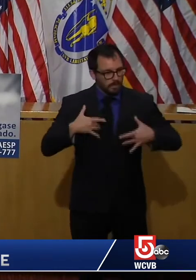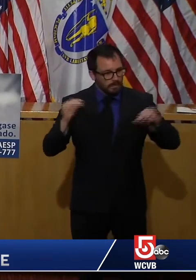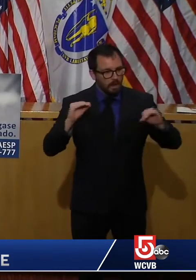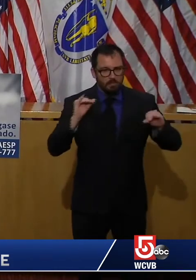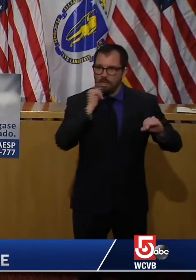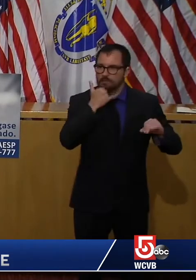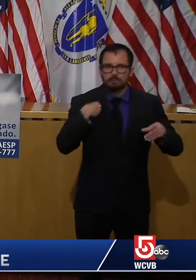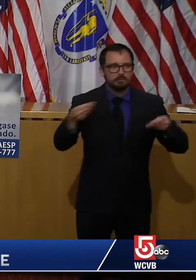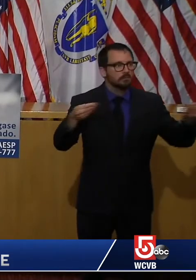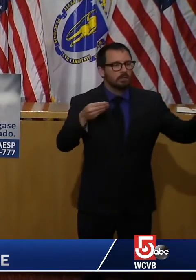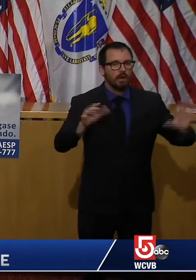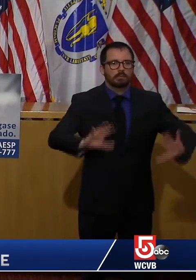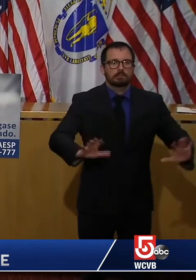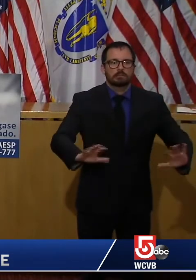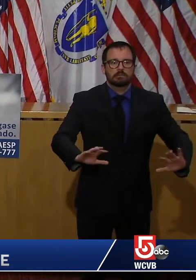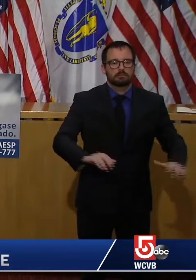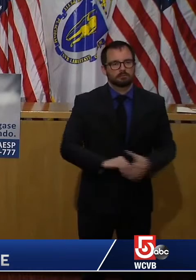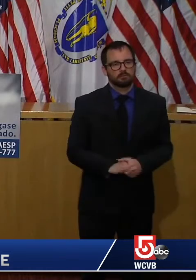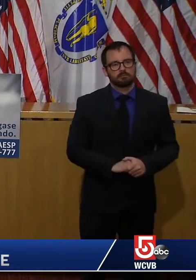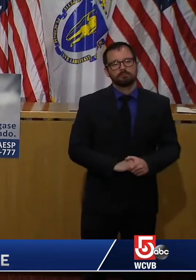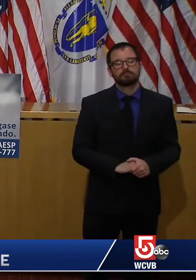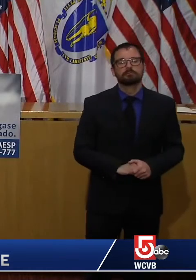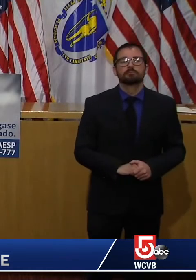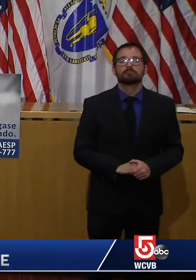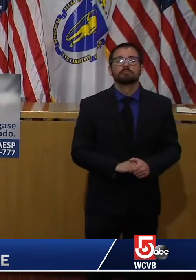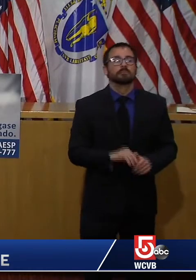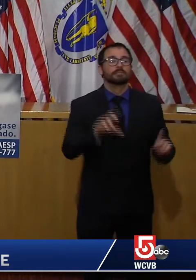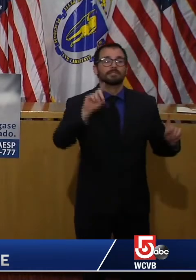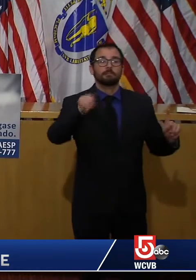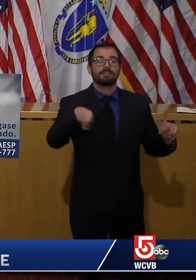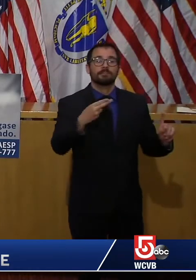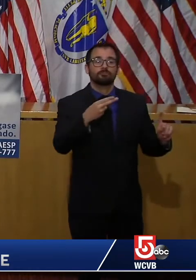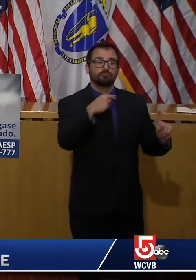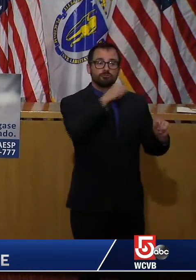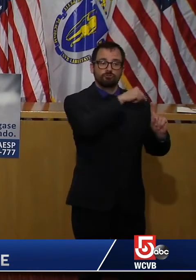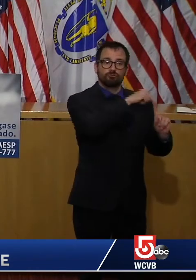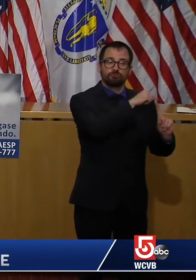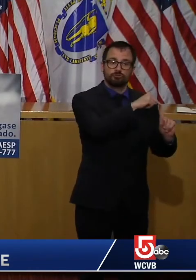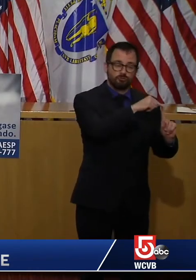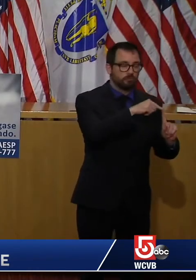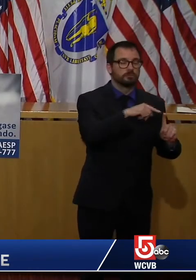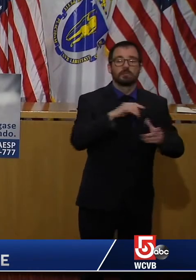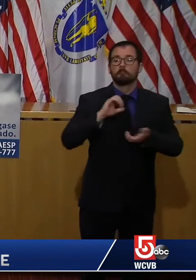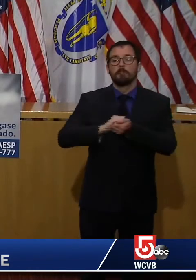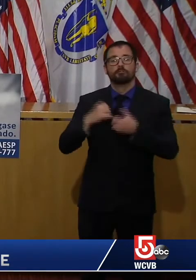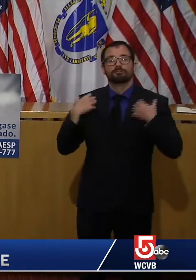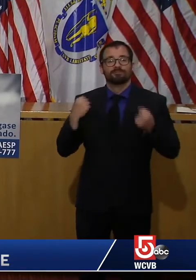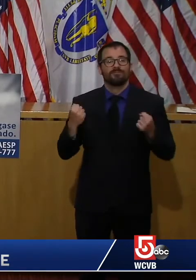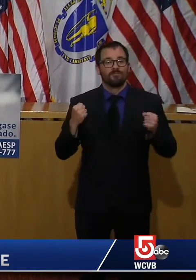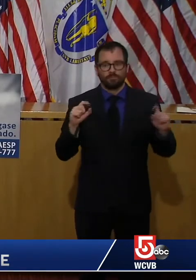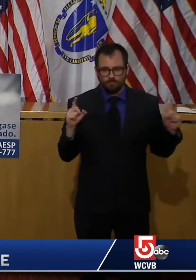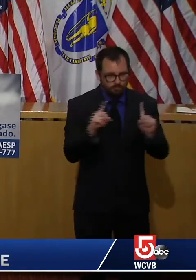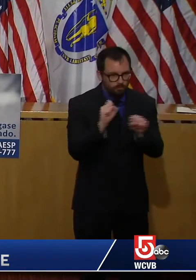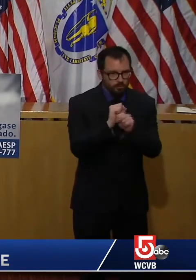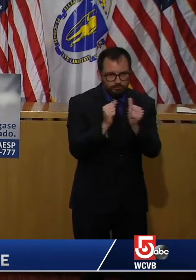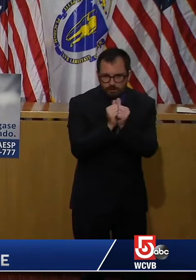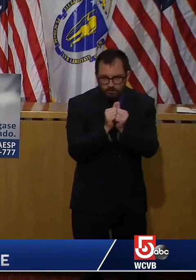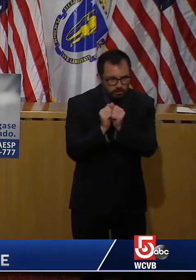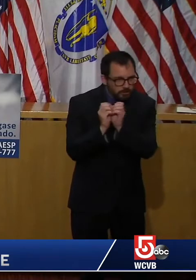DPH and the folks at Partners in Health figuring out how we can help people isolate if they need to someplace other than where they